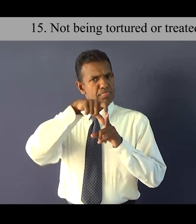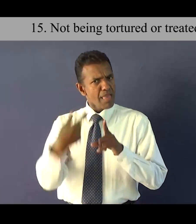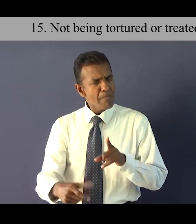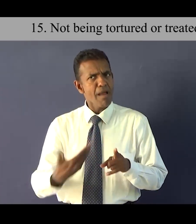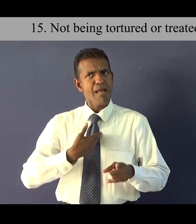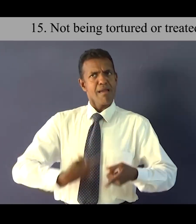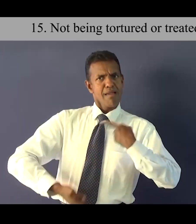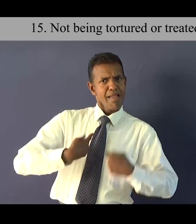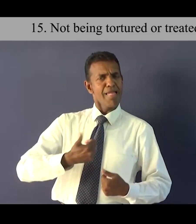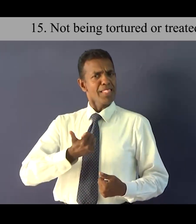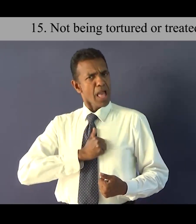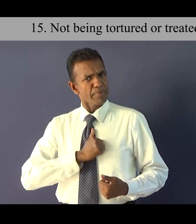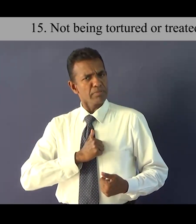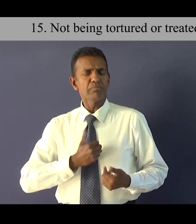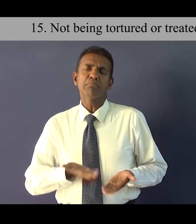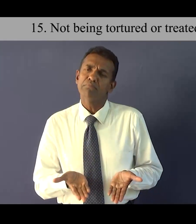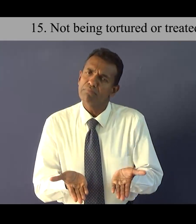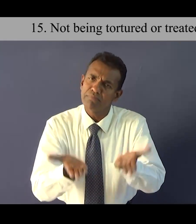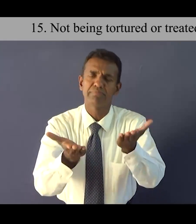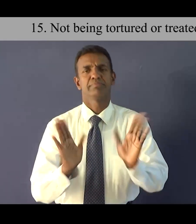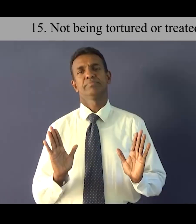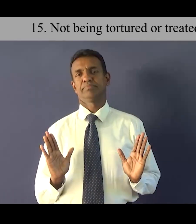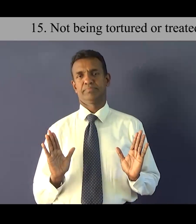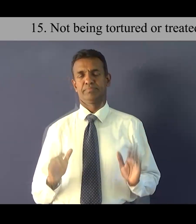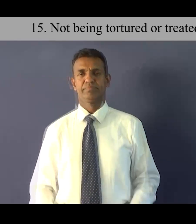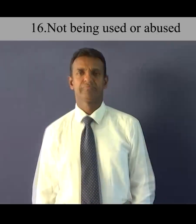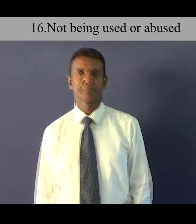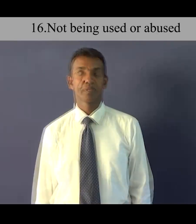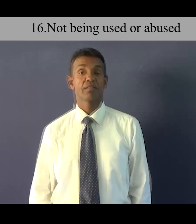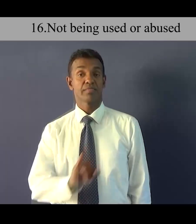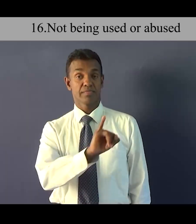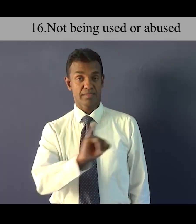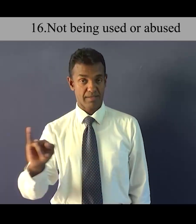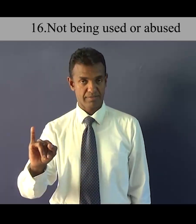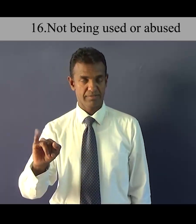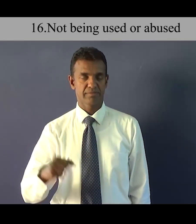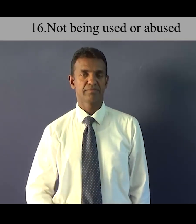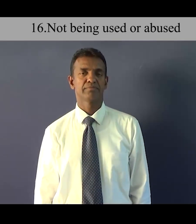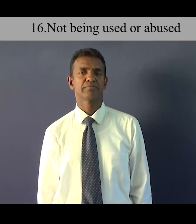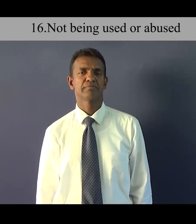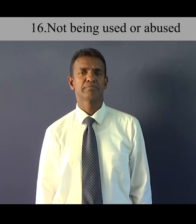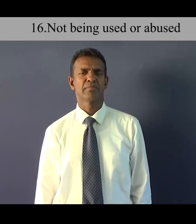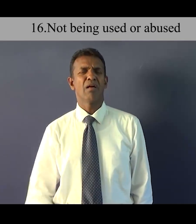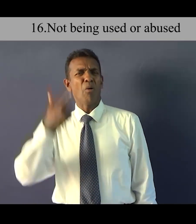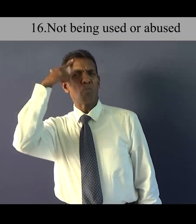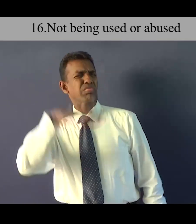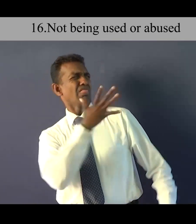do everything possible to make sure these things do not happen.